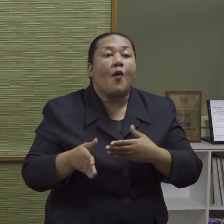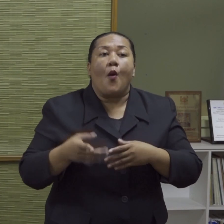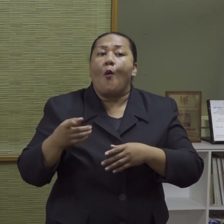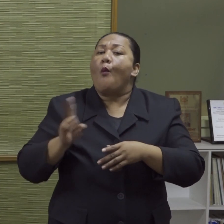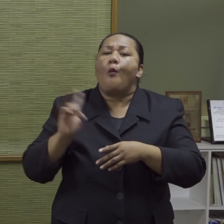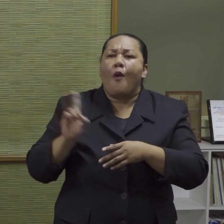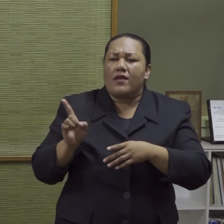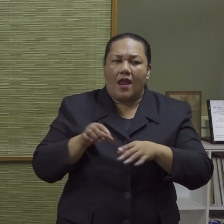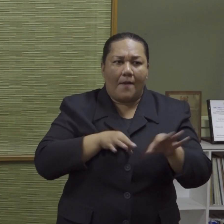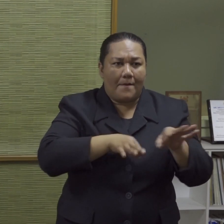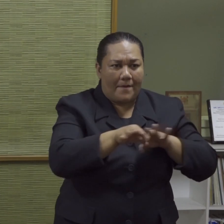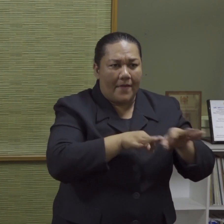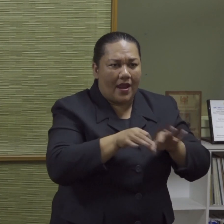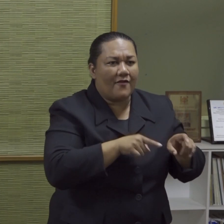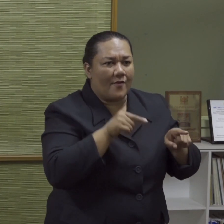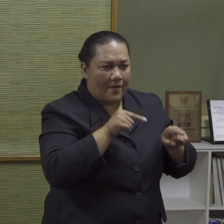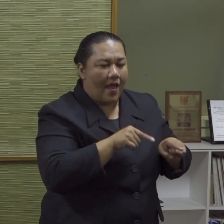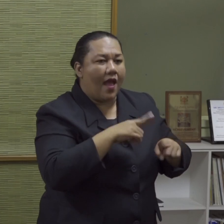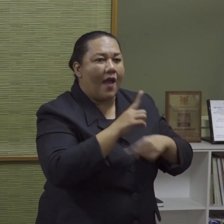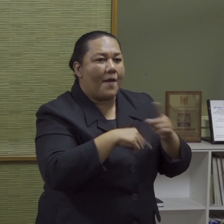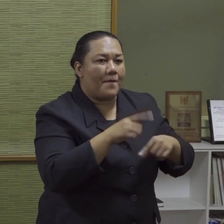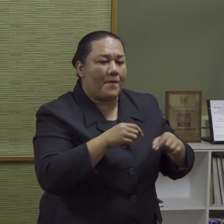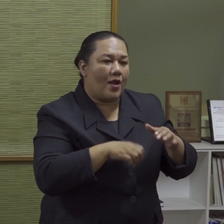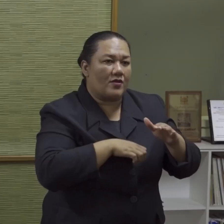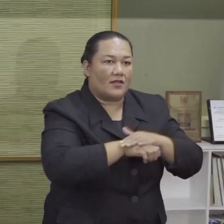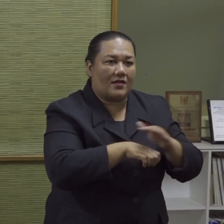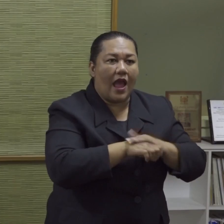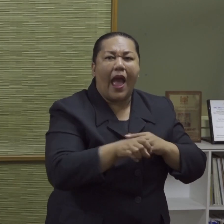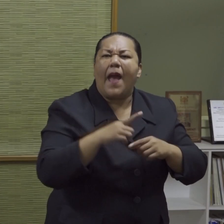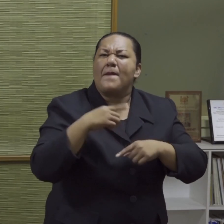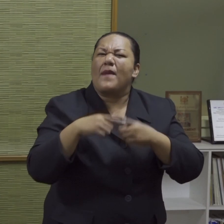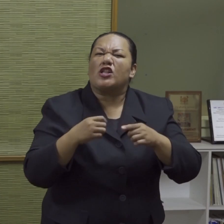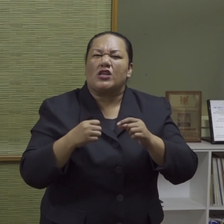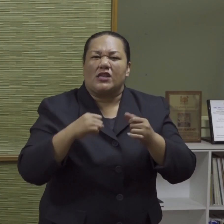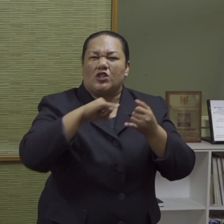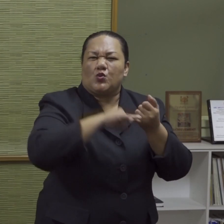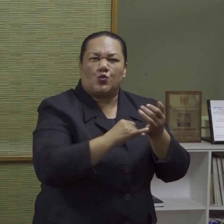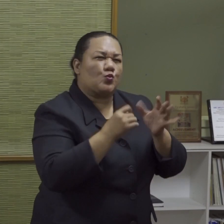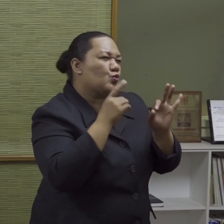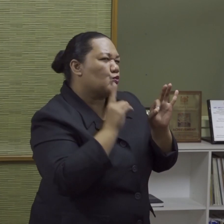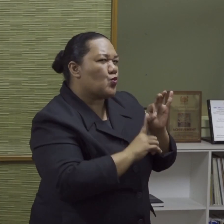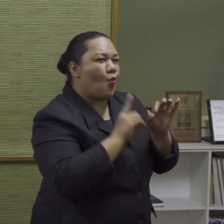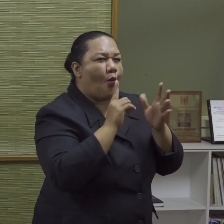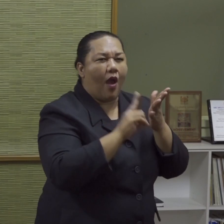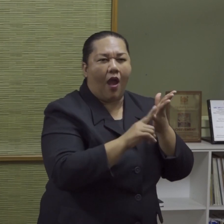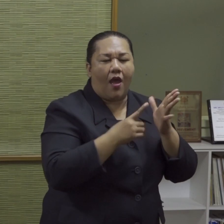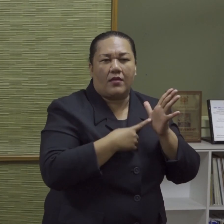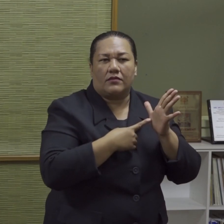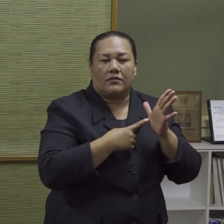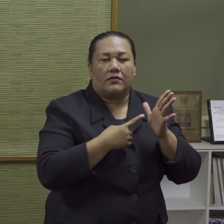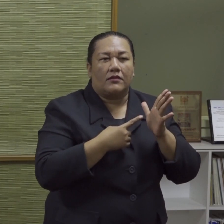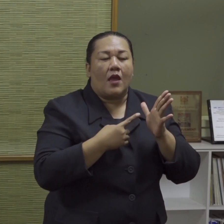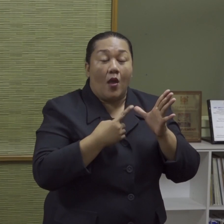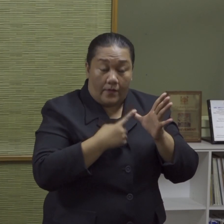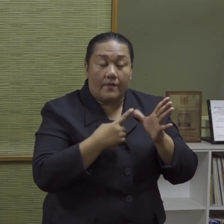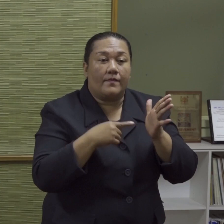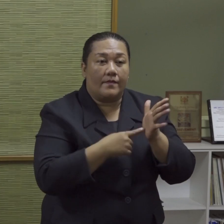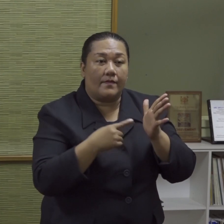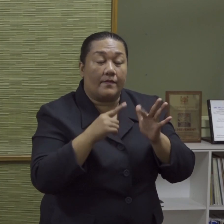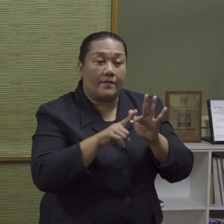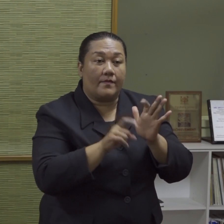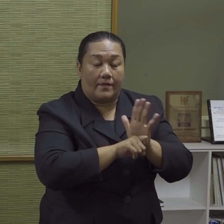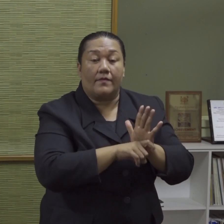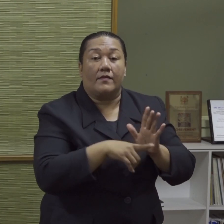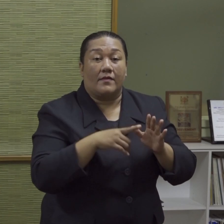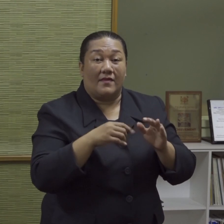plans for those living in squatter settlements if it is to affect the delivery? The Fijian government state of